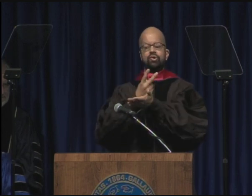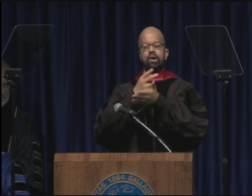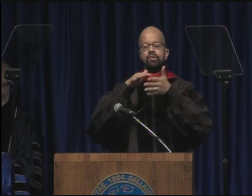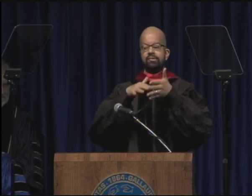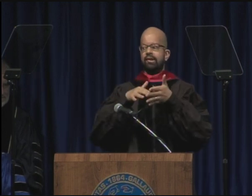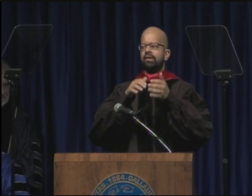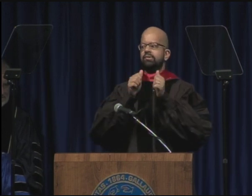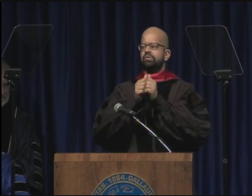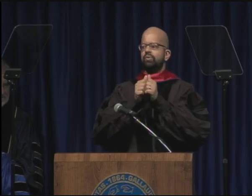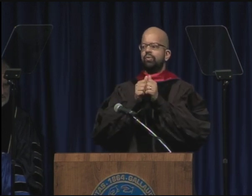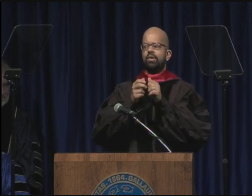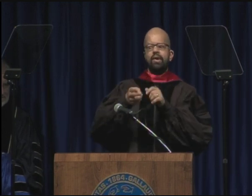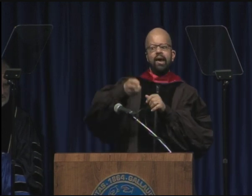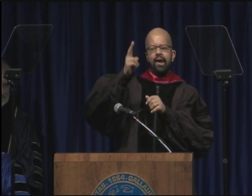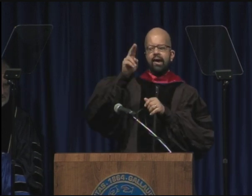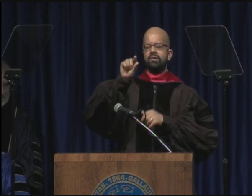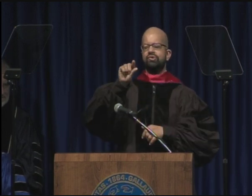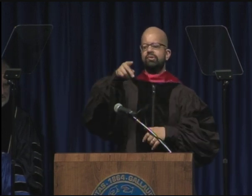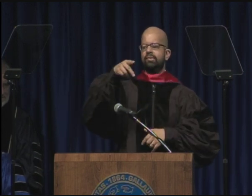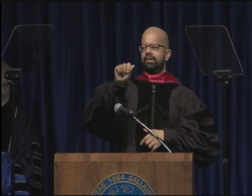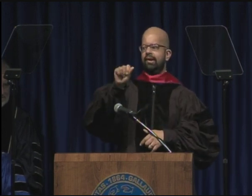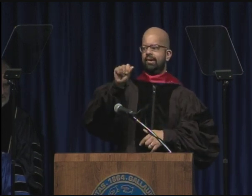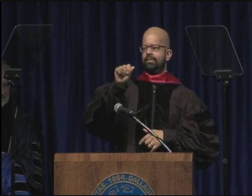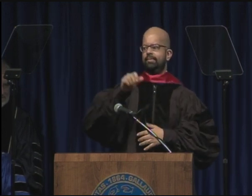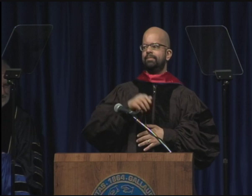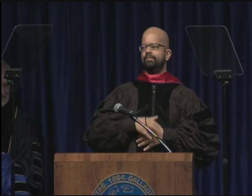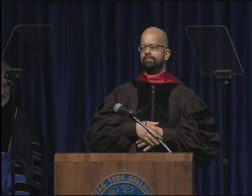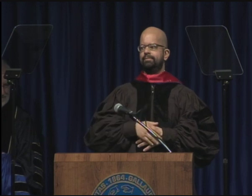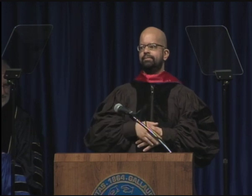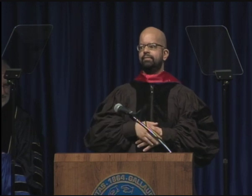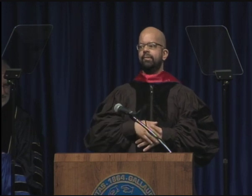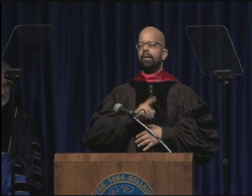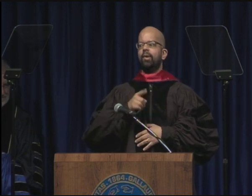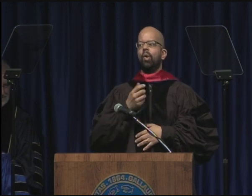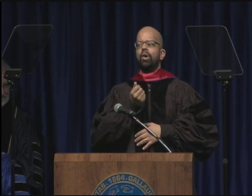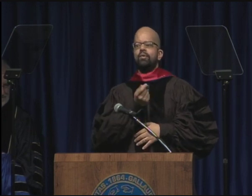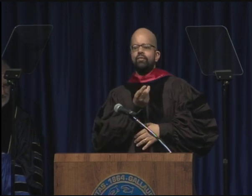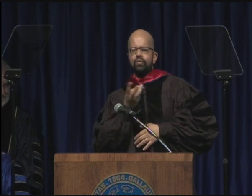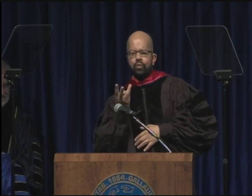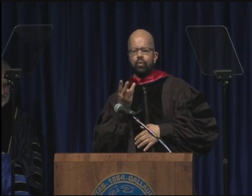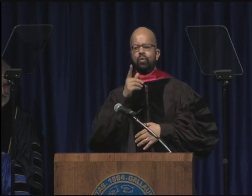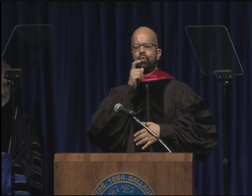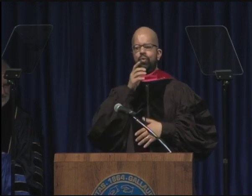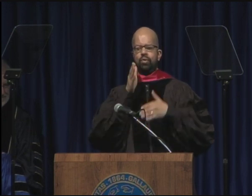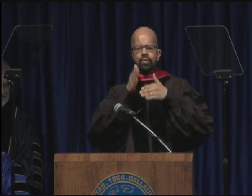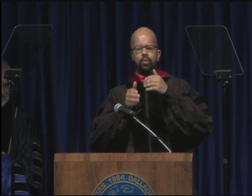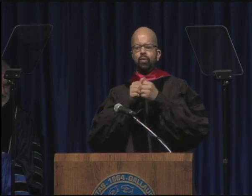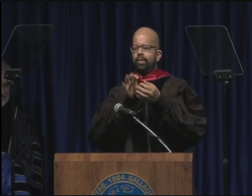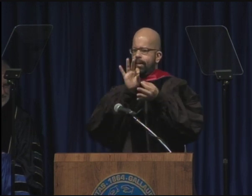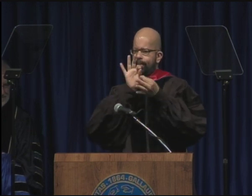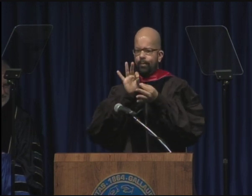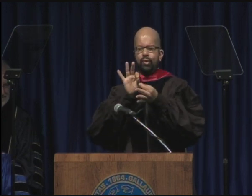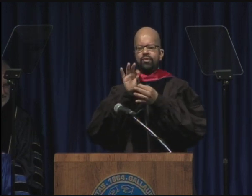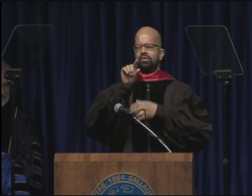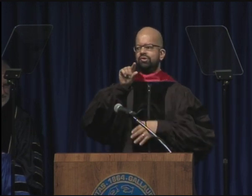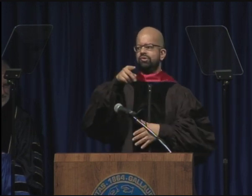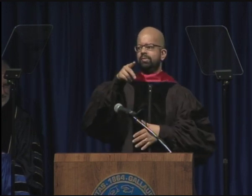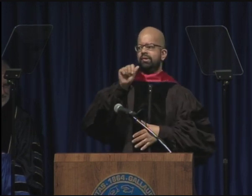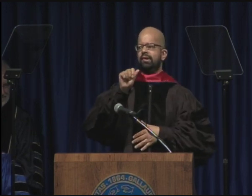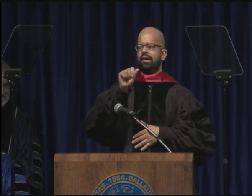Also, many of the students who have completed their graduate studies today, they complete them with a high grade point average. But